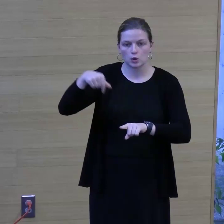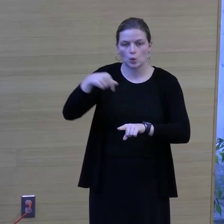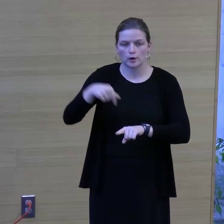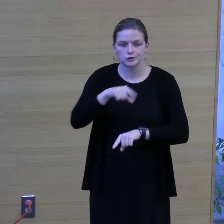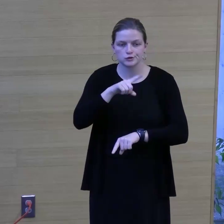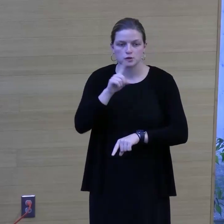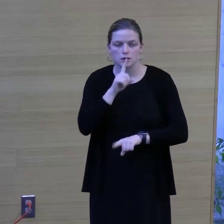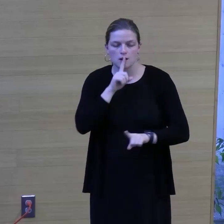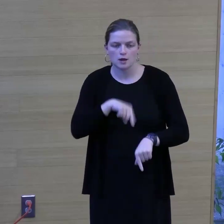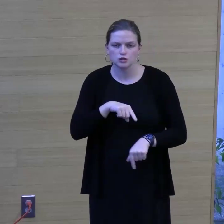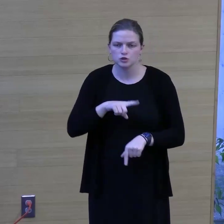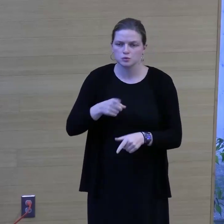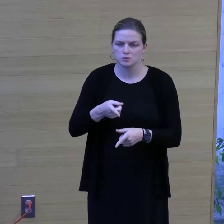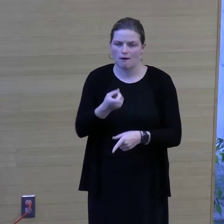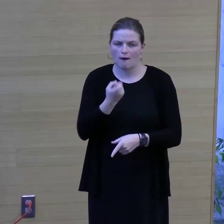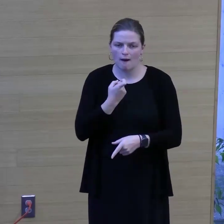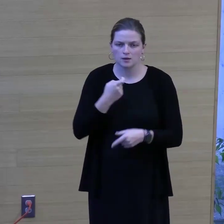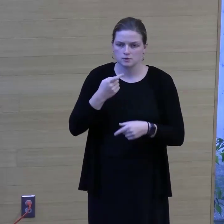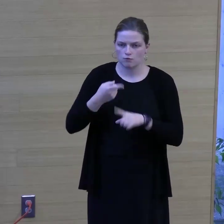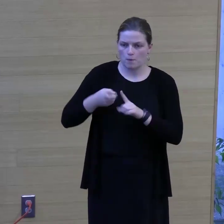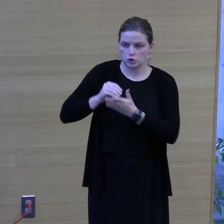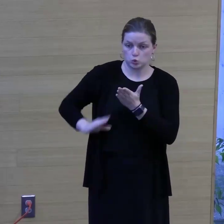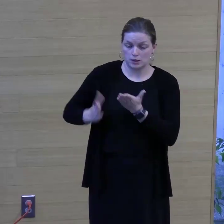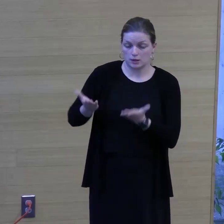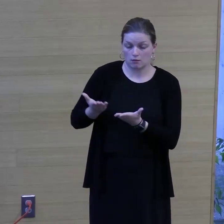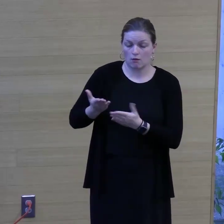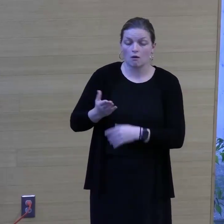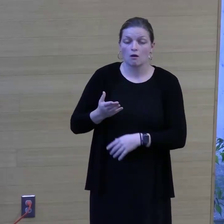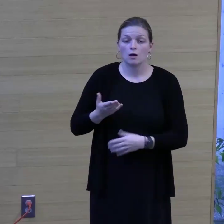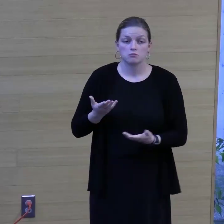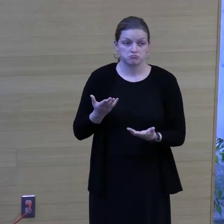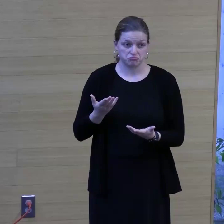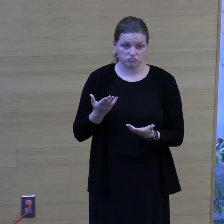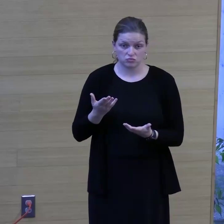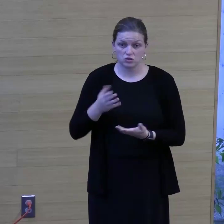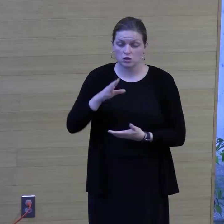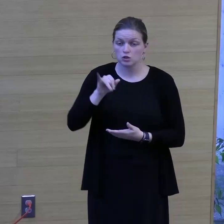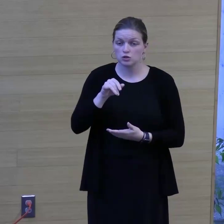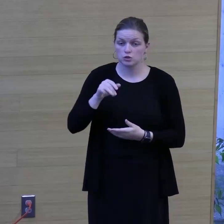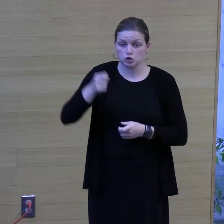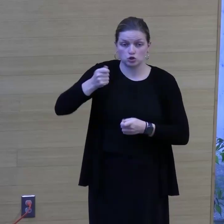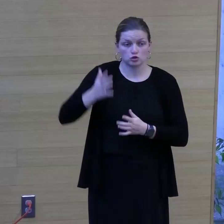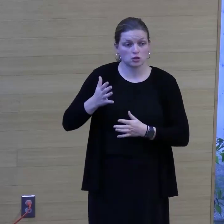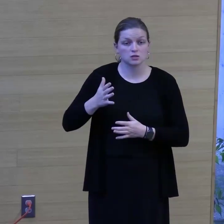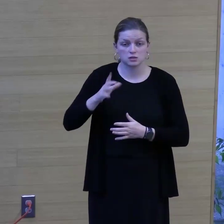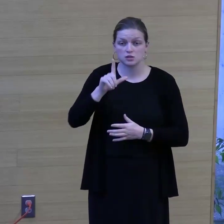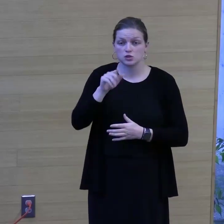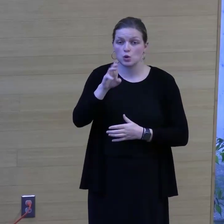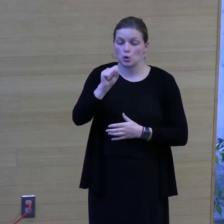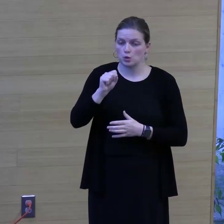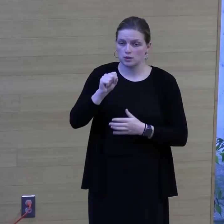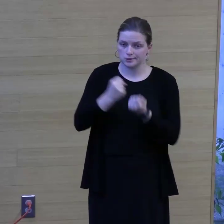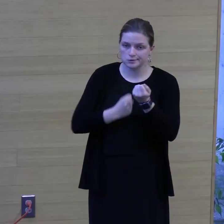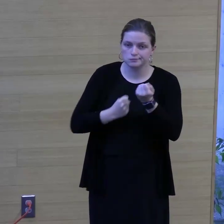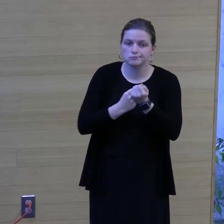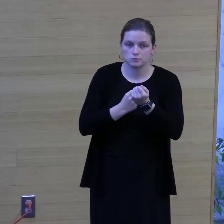was asked by a Brandeis student, given that Justice Louis Brandeis sided with the Supreme Court